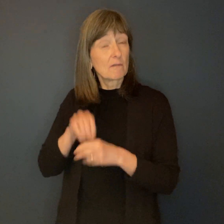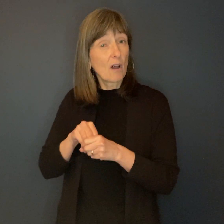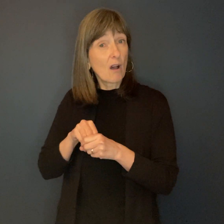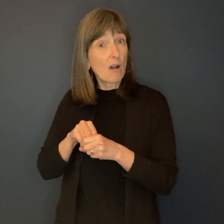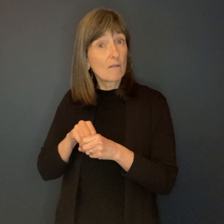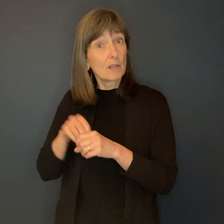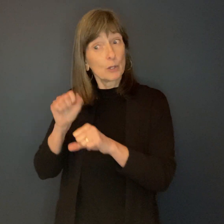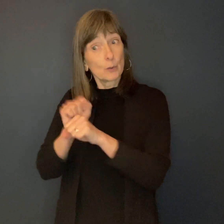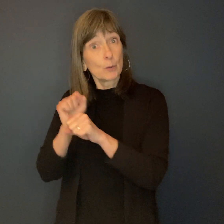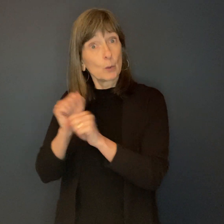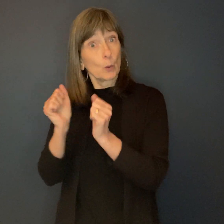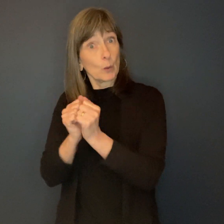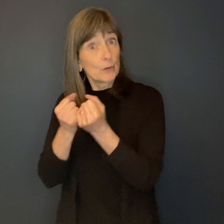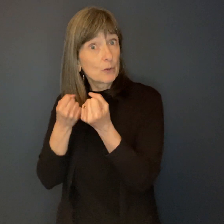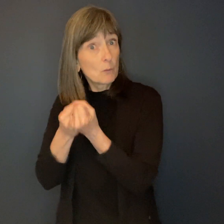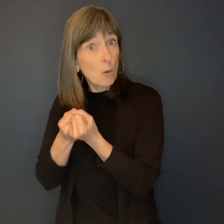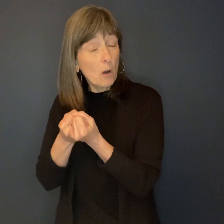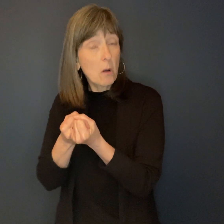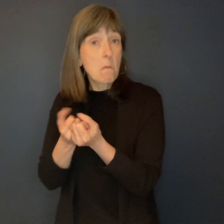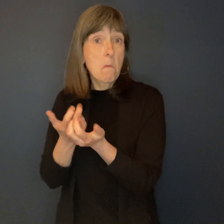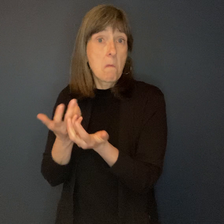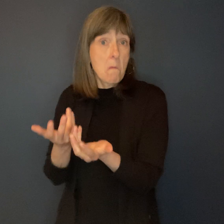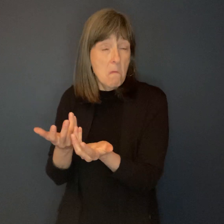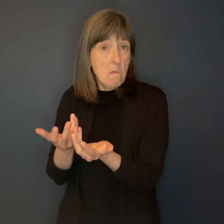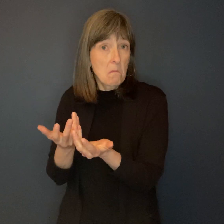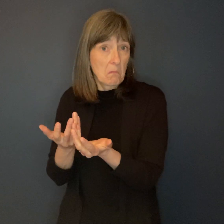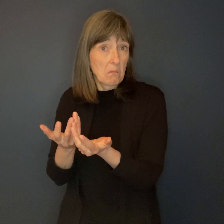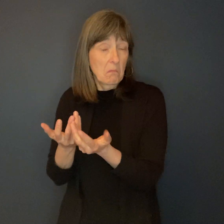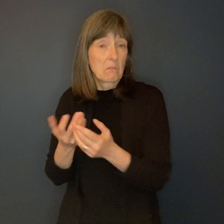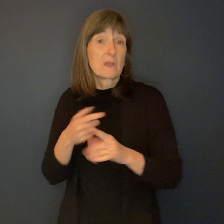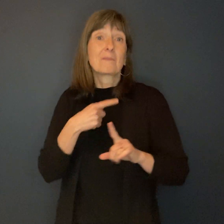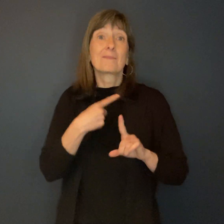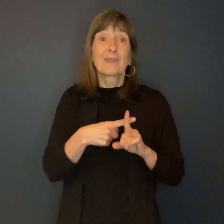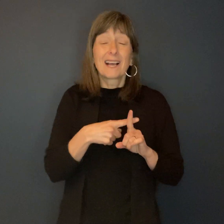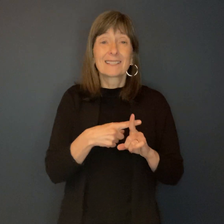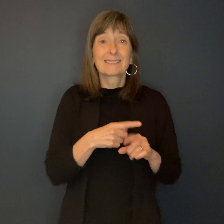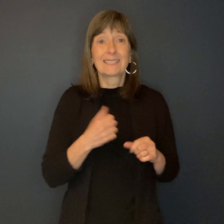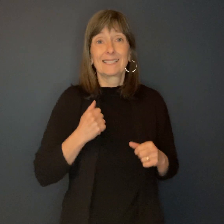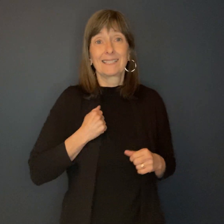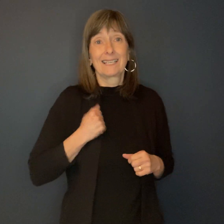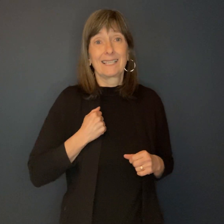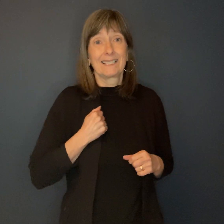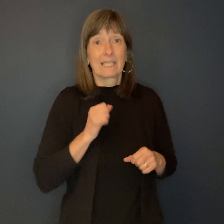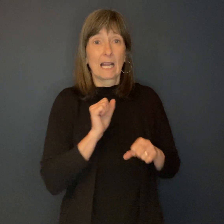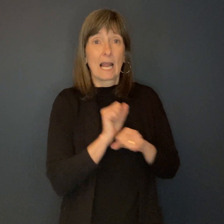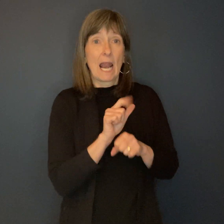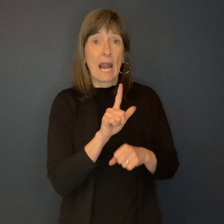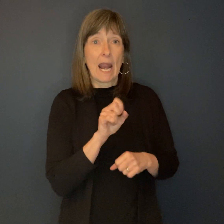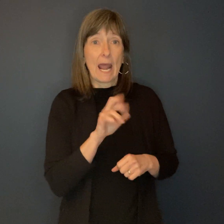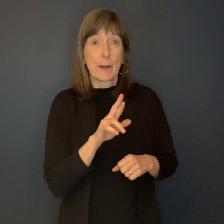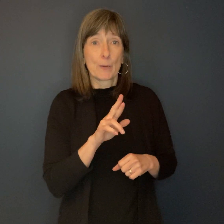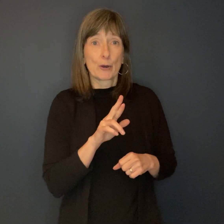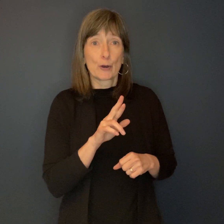plus all of the other work that we did with, Canadian Labour Force Development Board, with the Roar Institute,